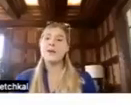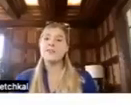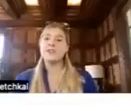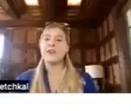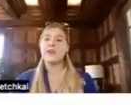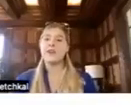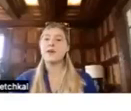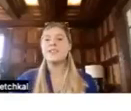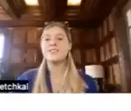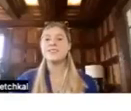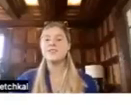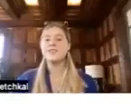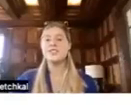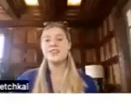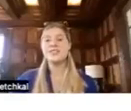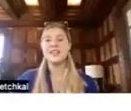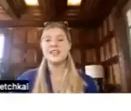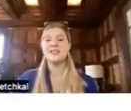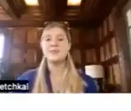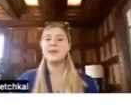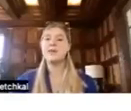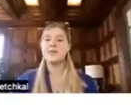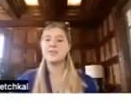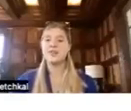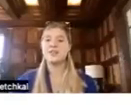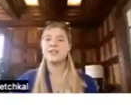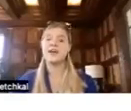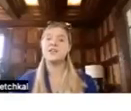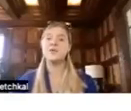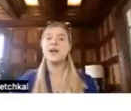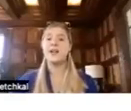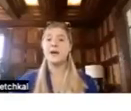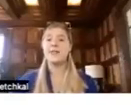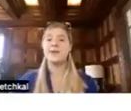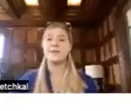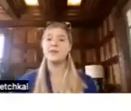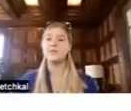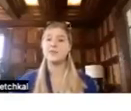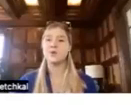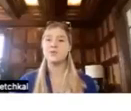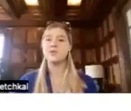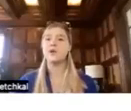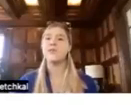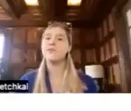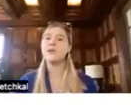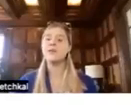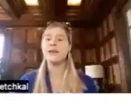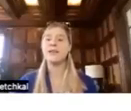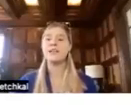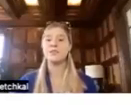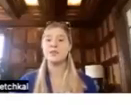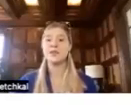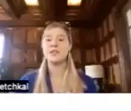The web-based survey was sent to institutionally designated disability administrators at eligible allopathic medical schools who have a